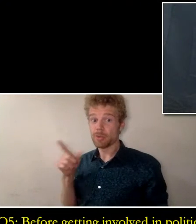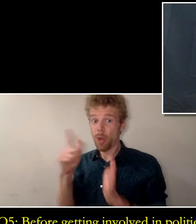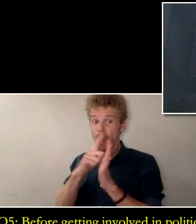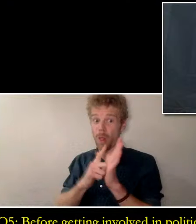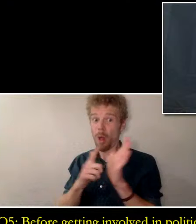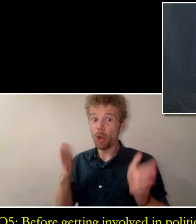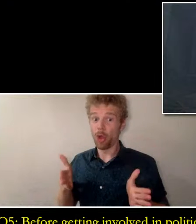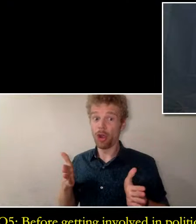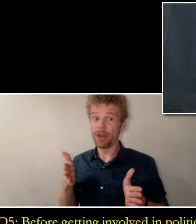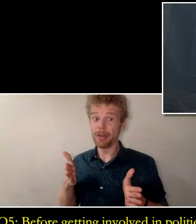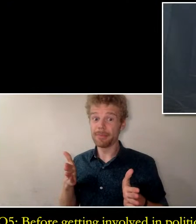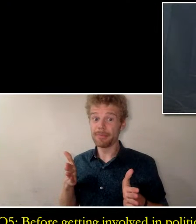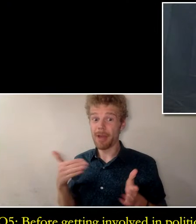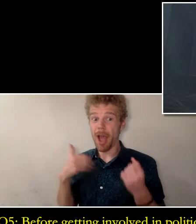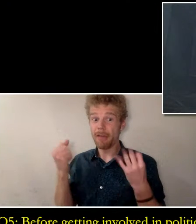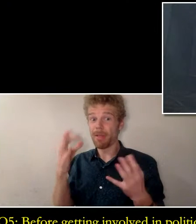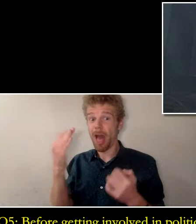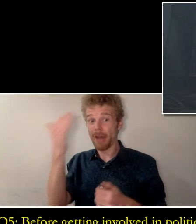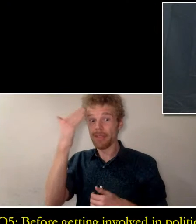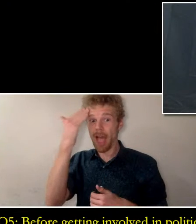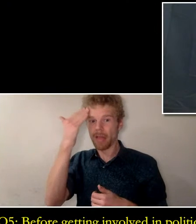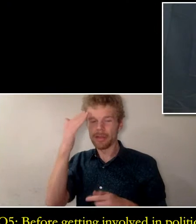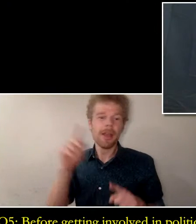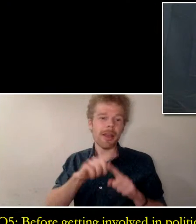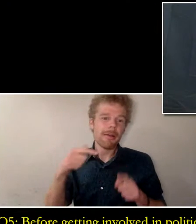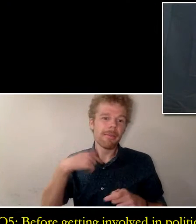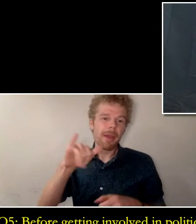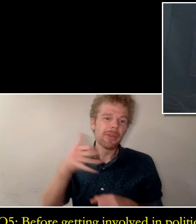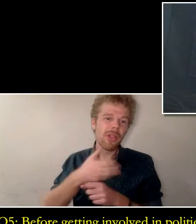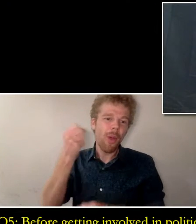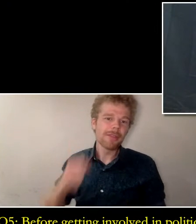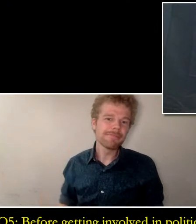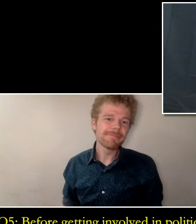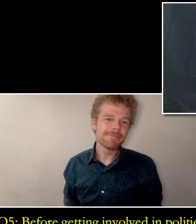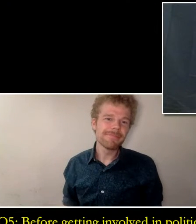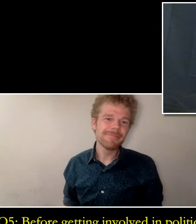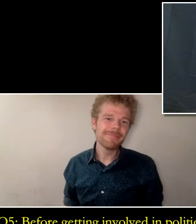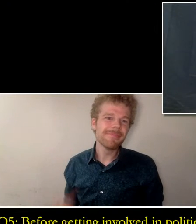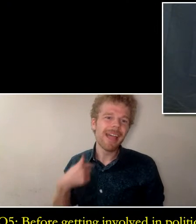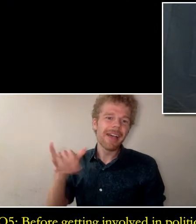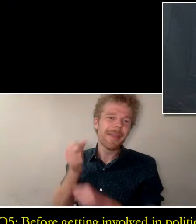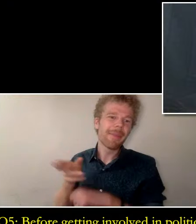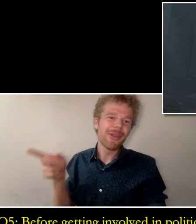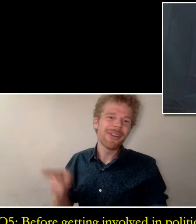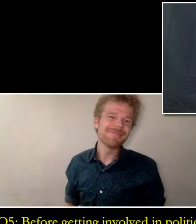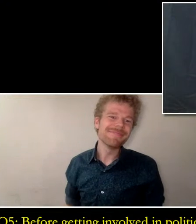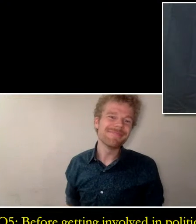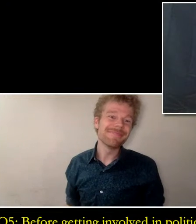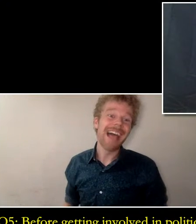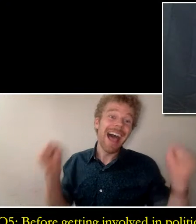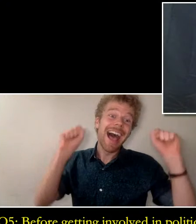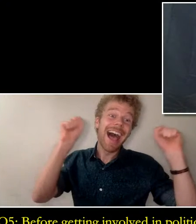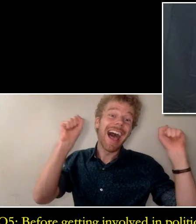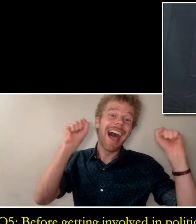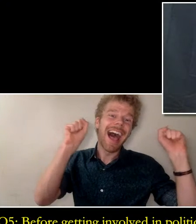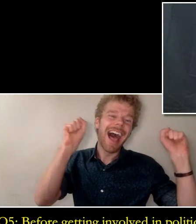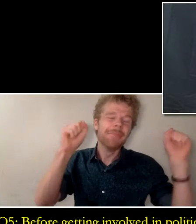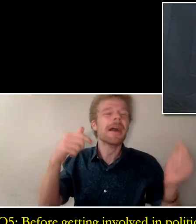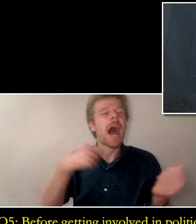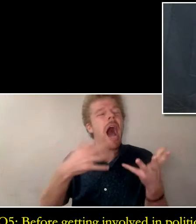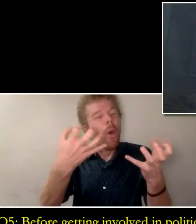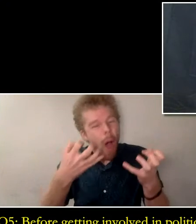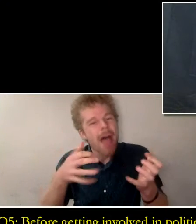In our November. Oh, I know this. In November, the